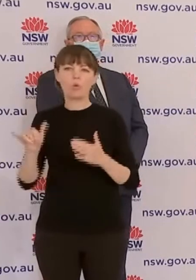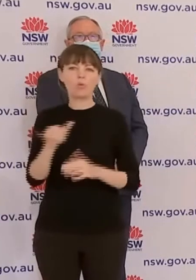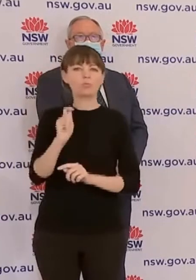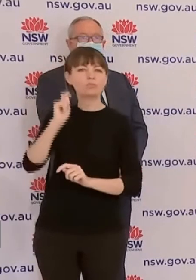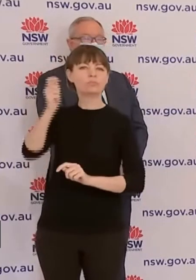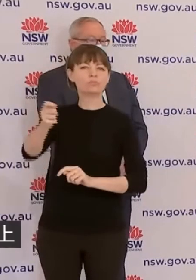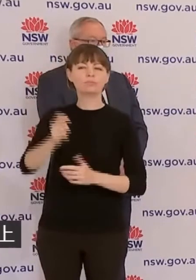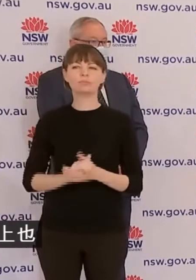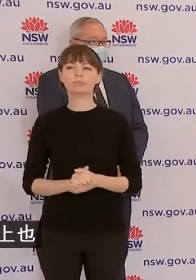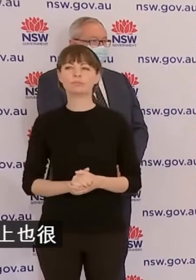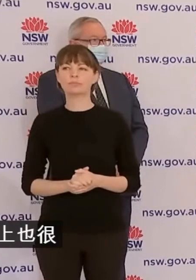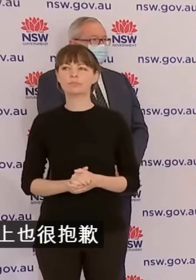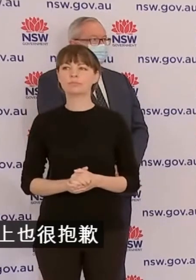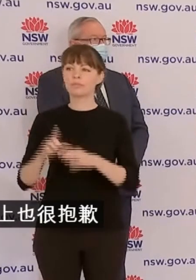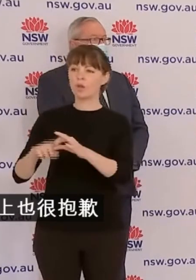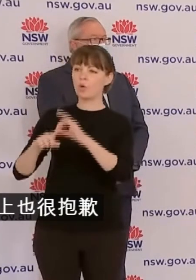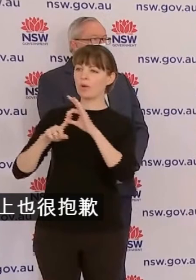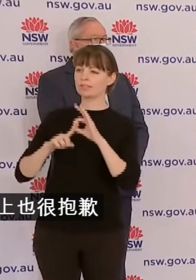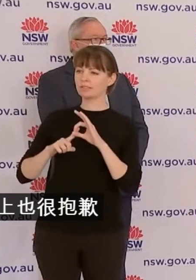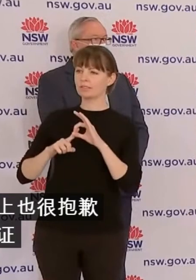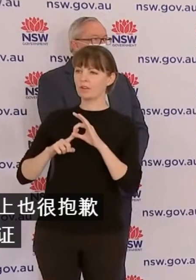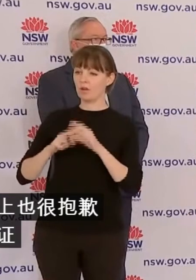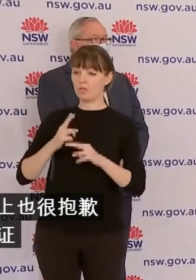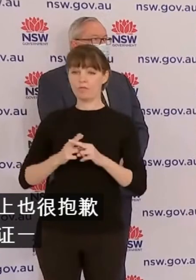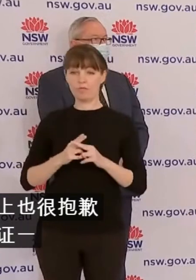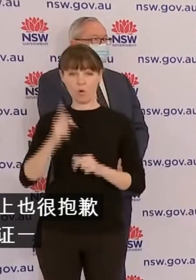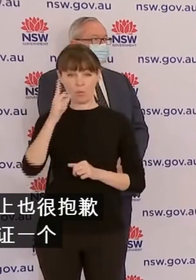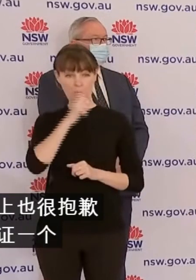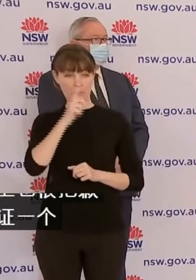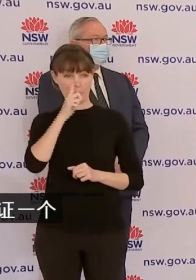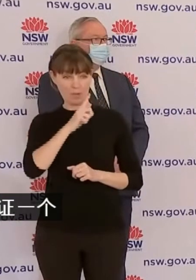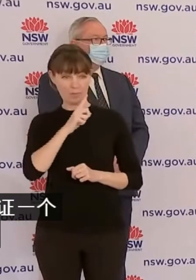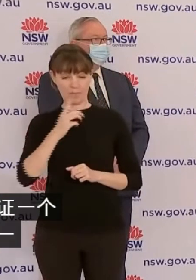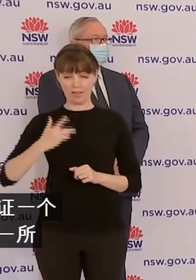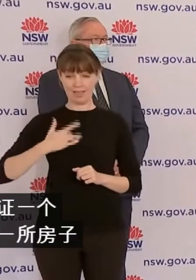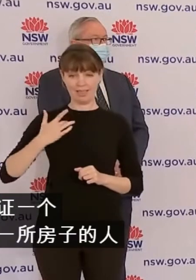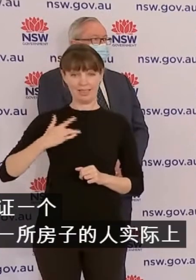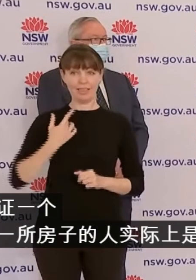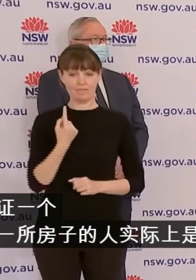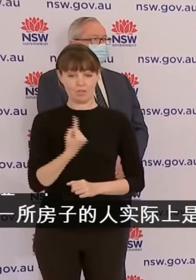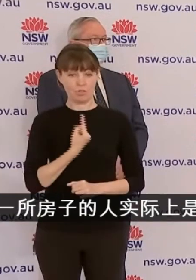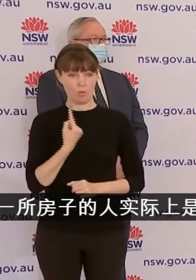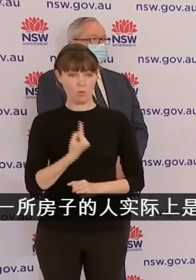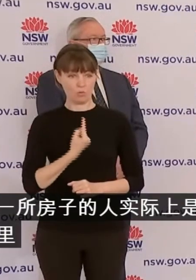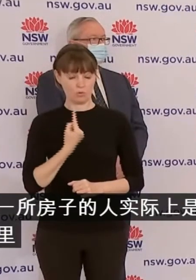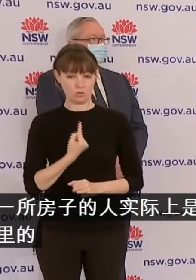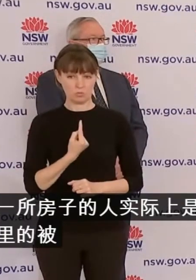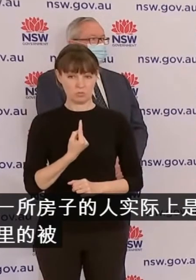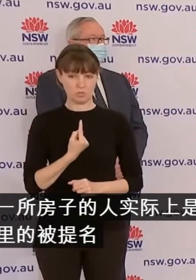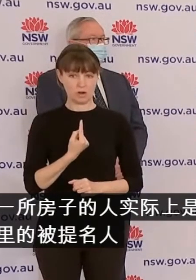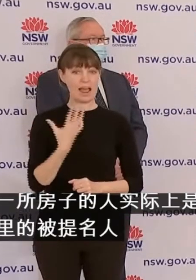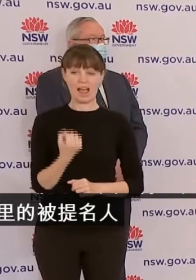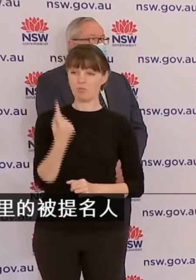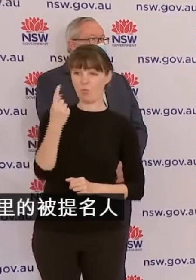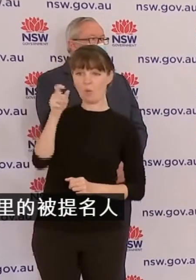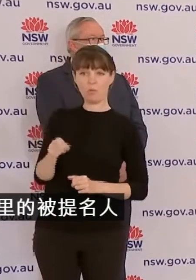Sorry? On the singles bubble, how do police verify that a person who's visiting another house is in fact the nominated person who's allowed